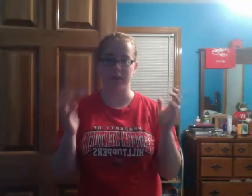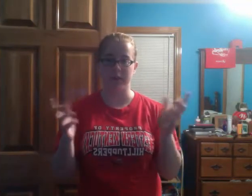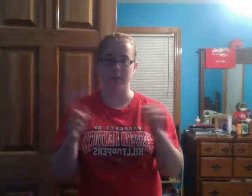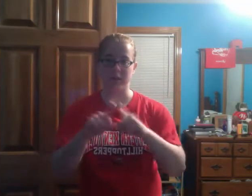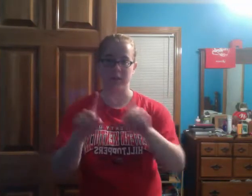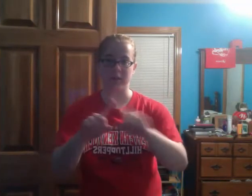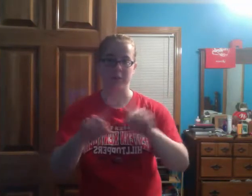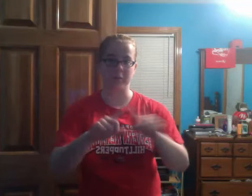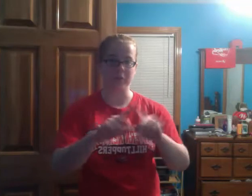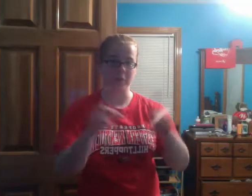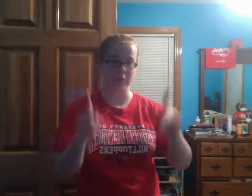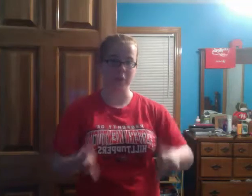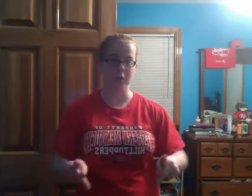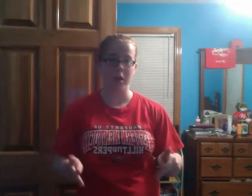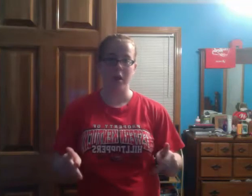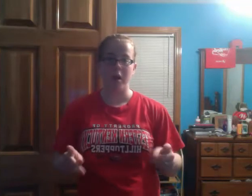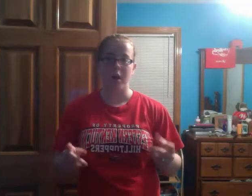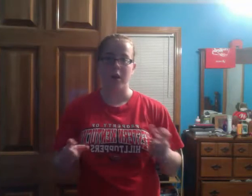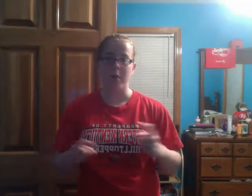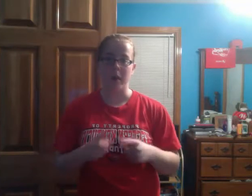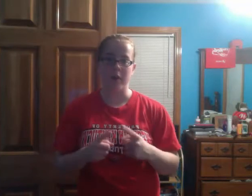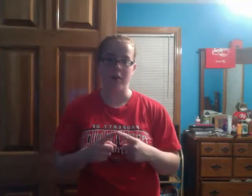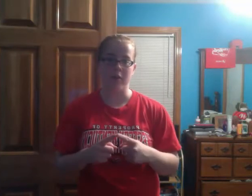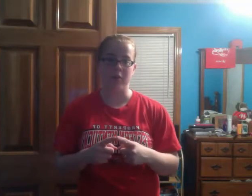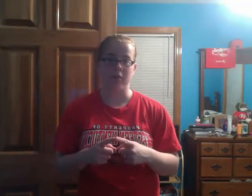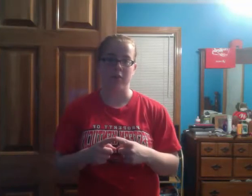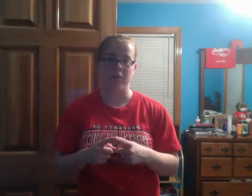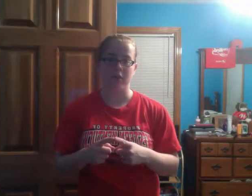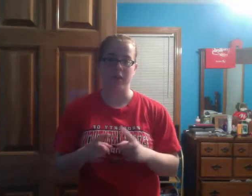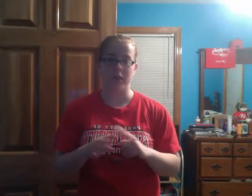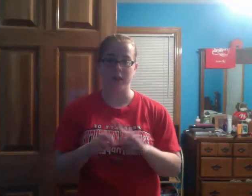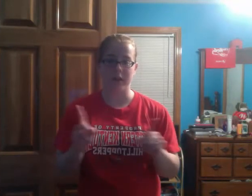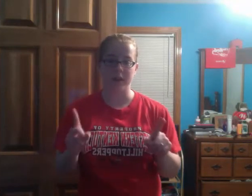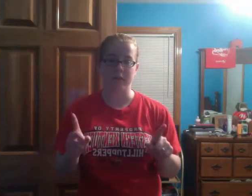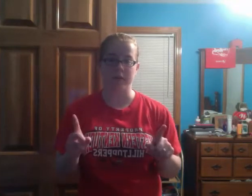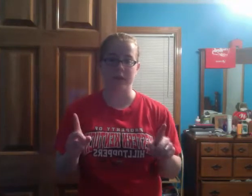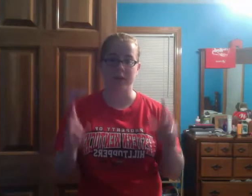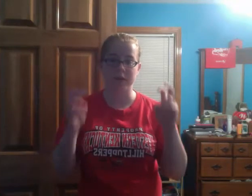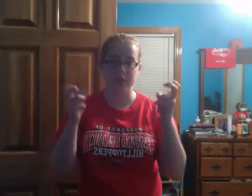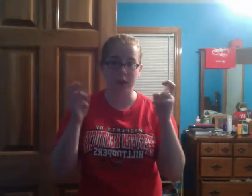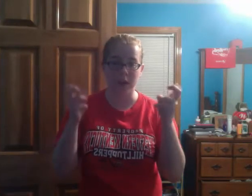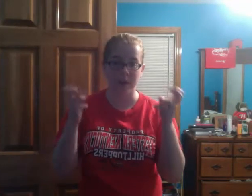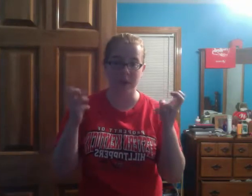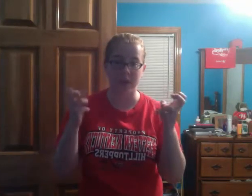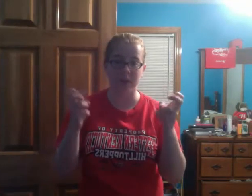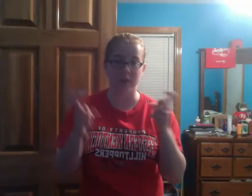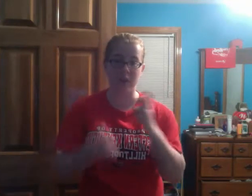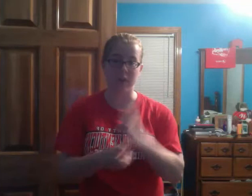to different people about different topics that are